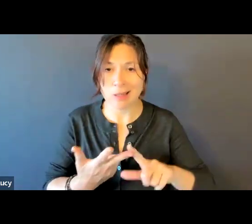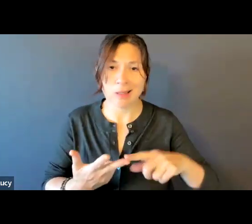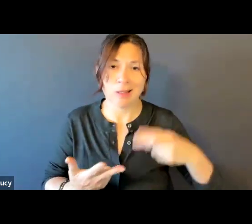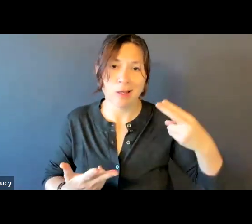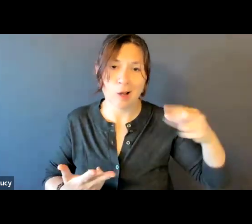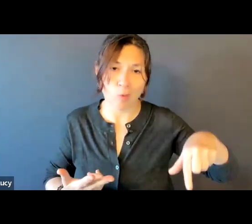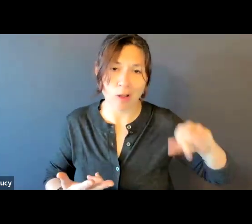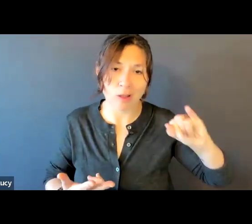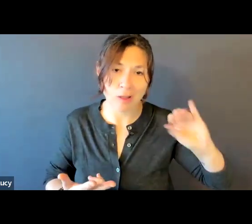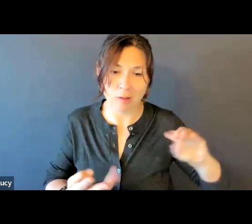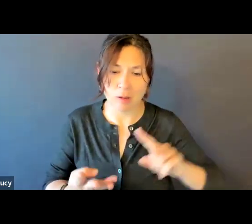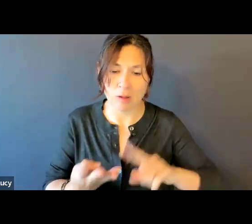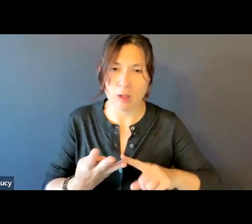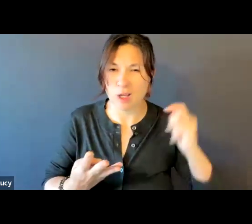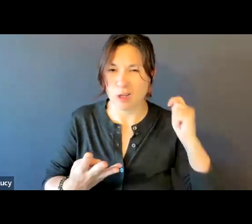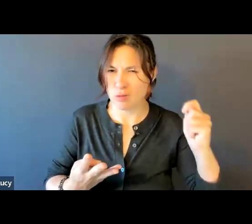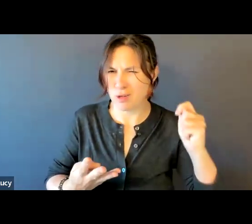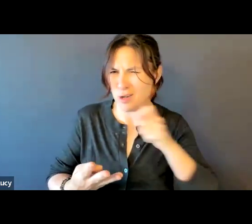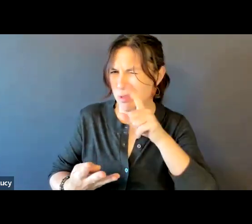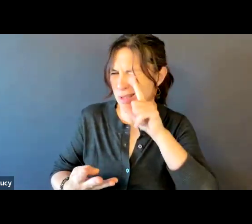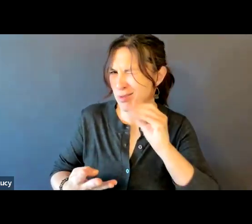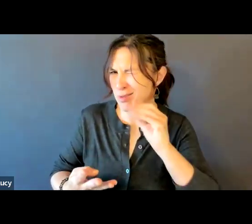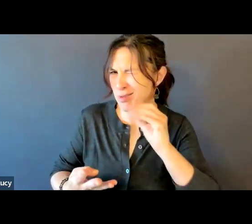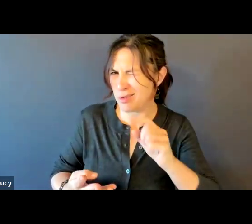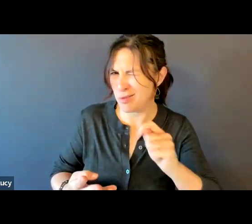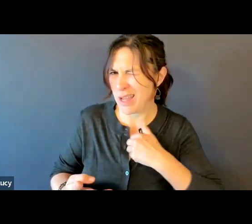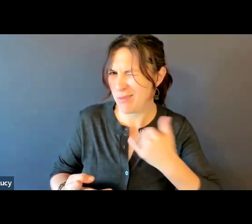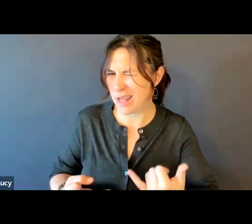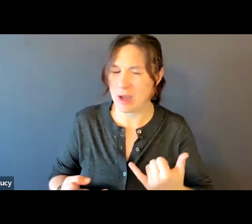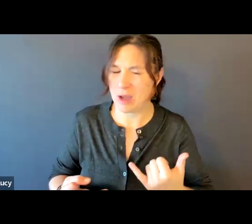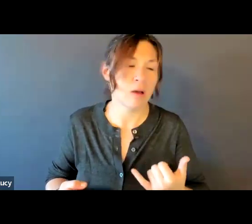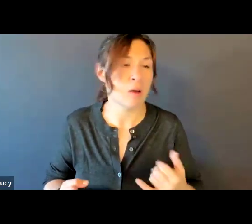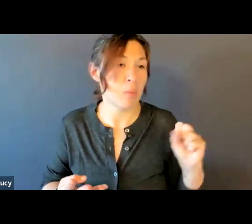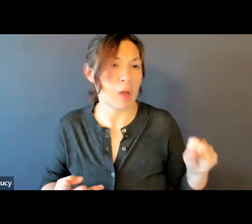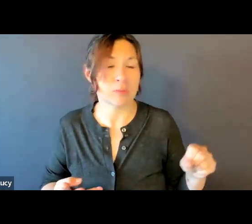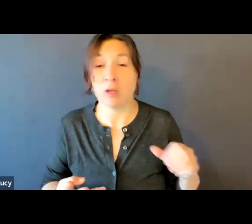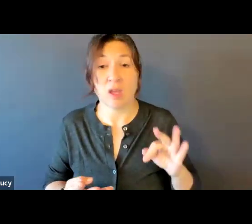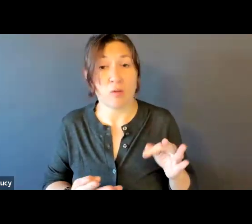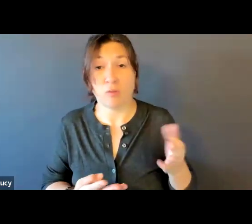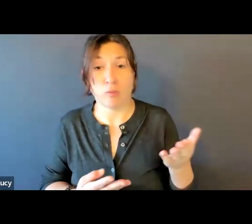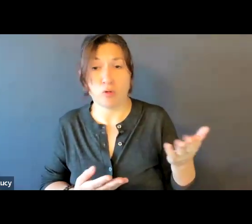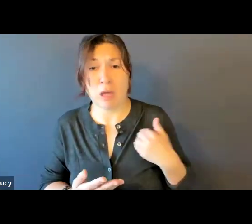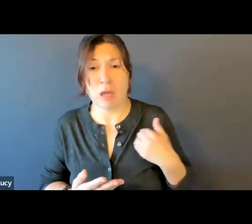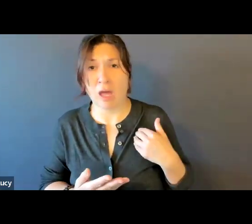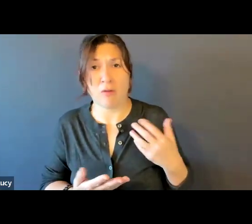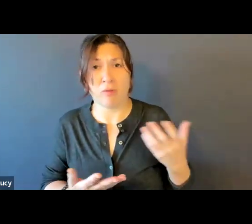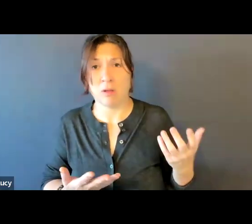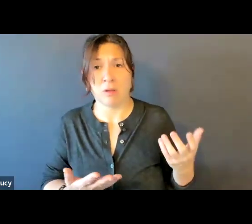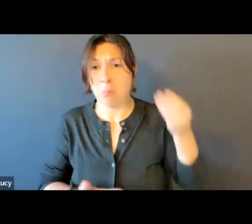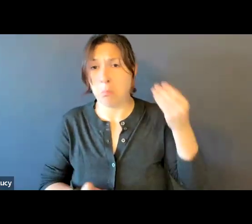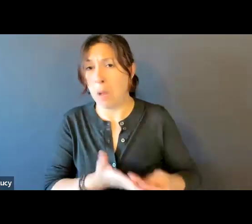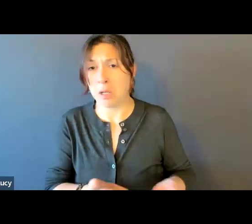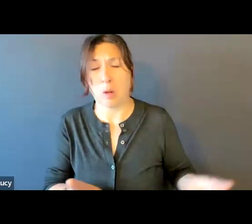tutoring. I don't think we're doing tutoring now, but you mentioned as an option. If you, Dr. Grasso, was just given increased